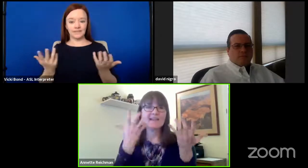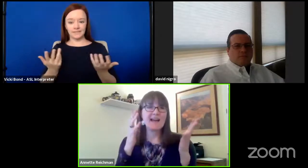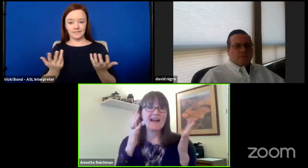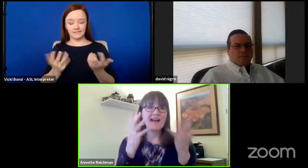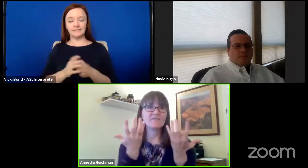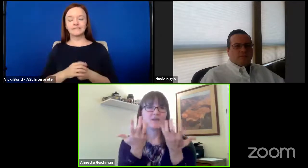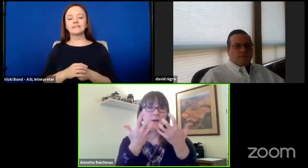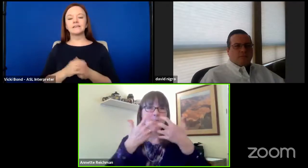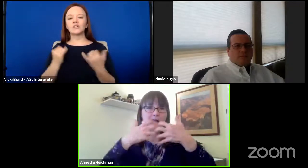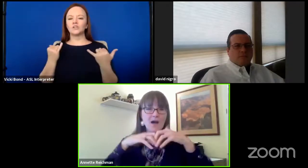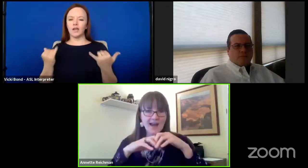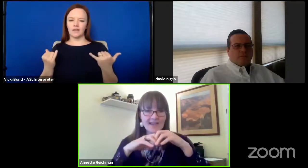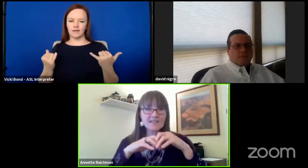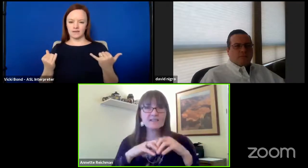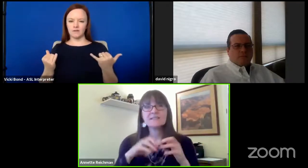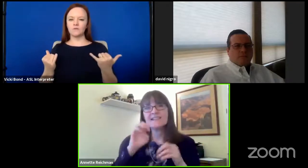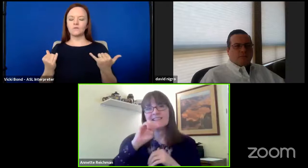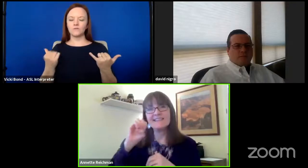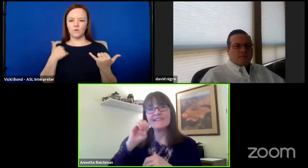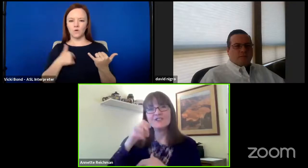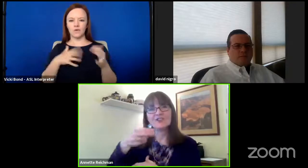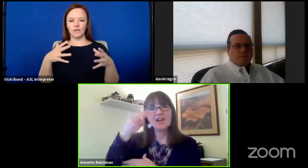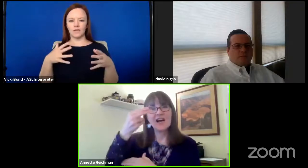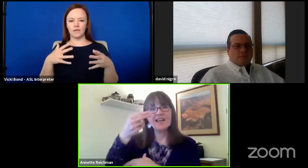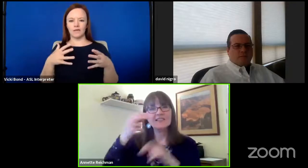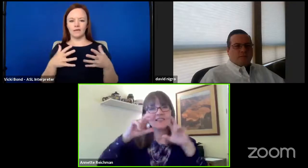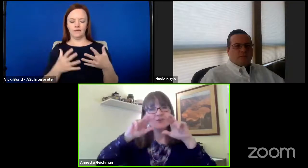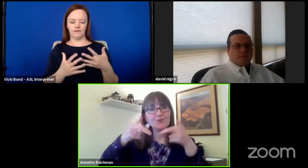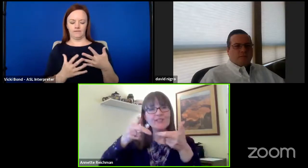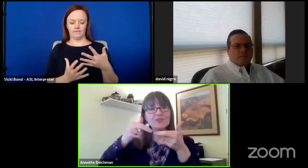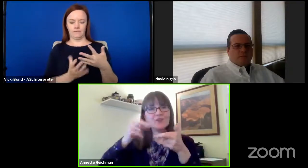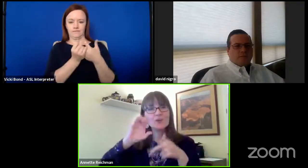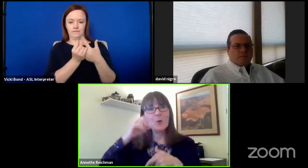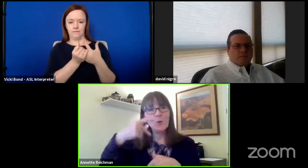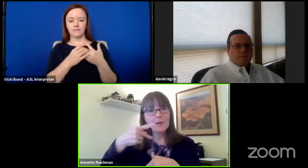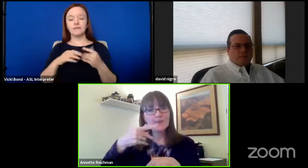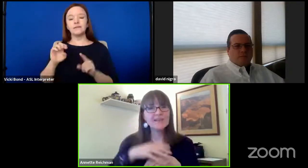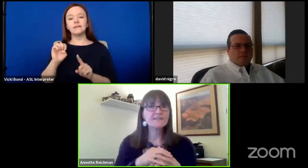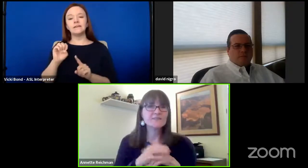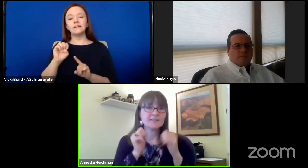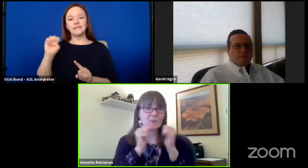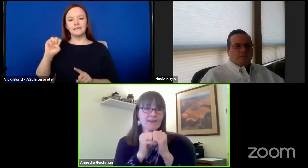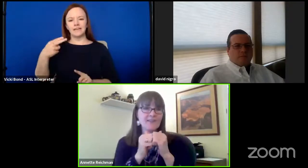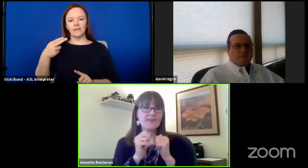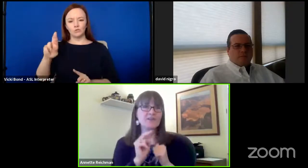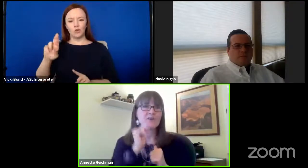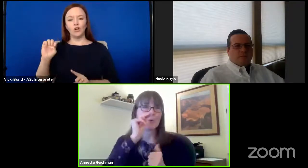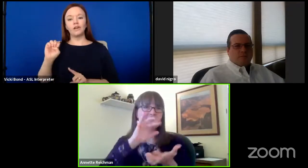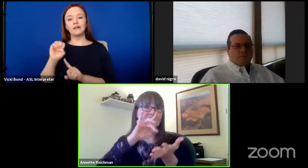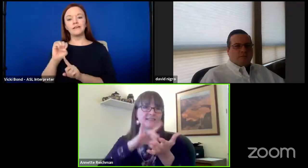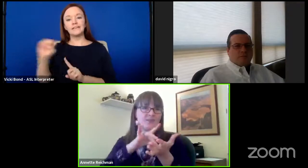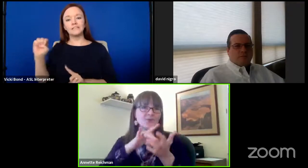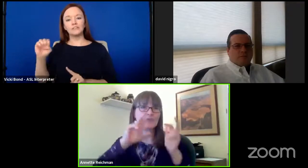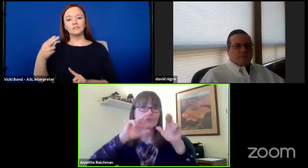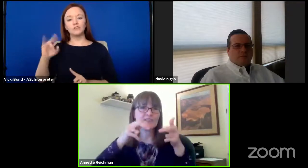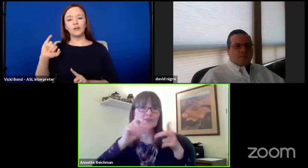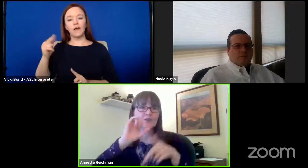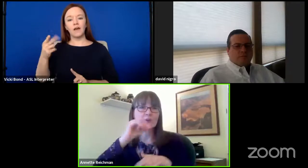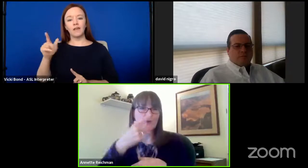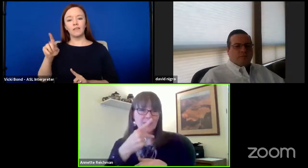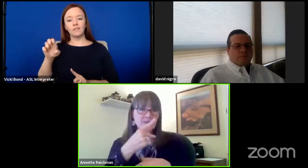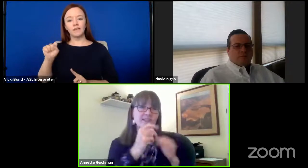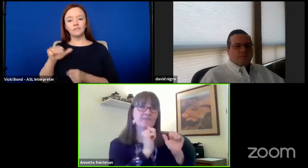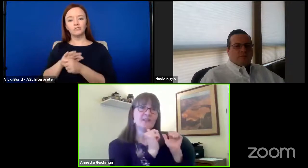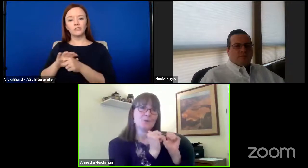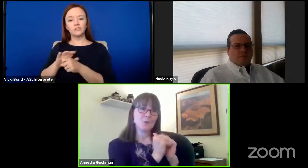now we have combined the Eastern Highland Regional Cooperatives with the North Central